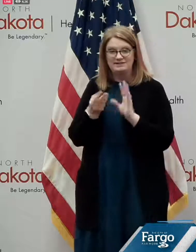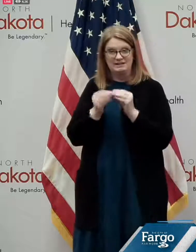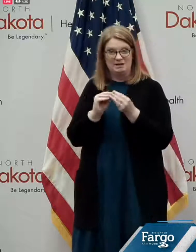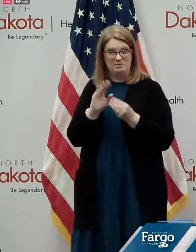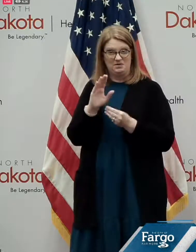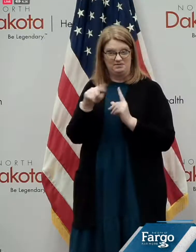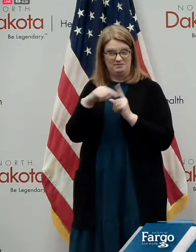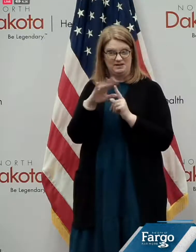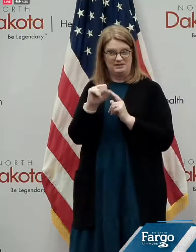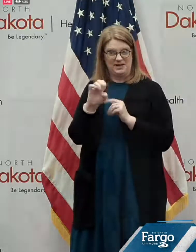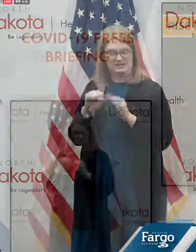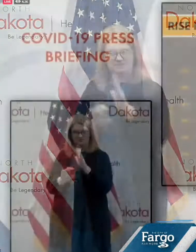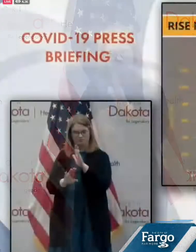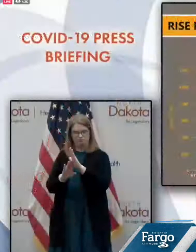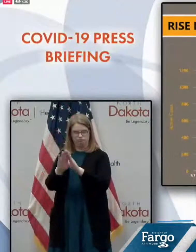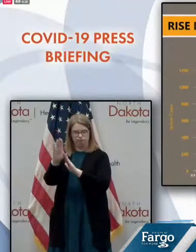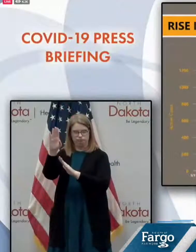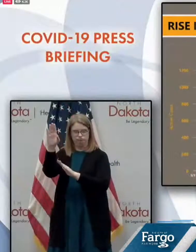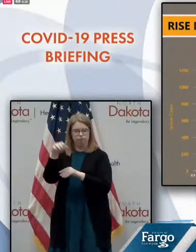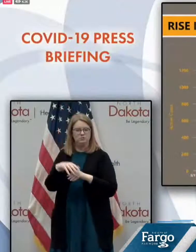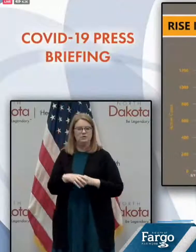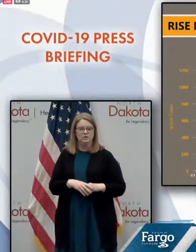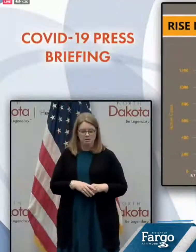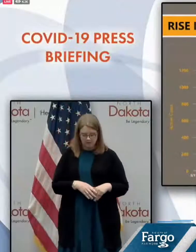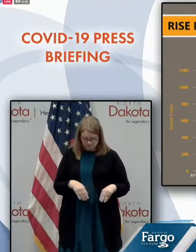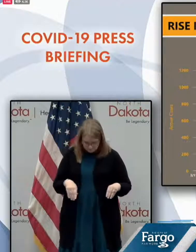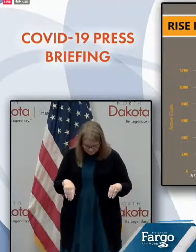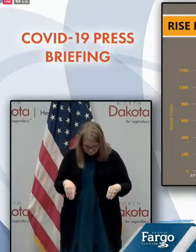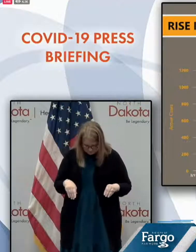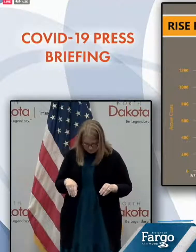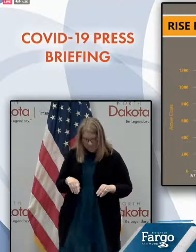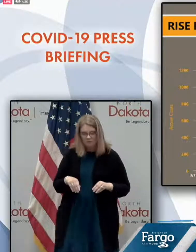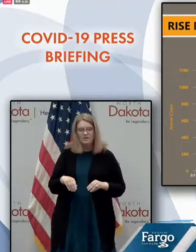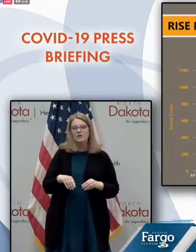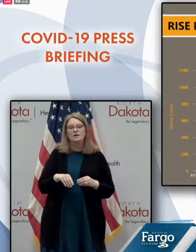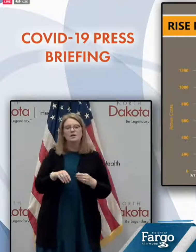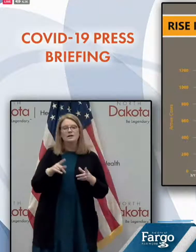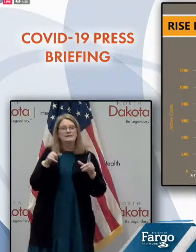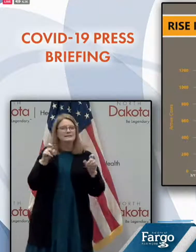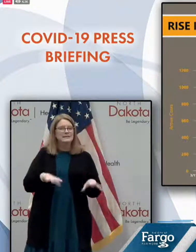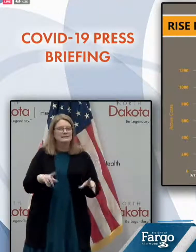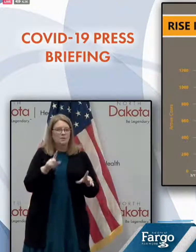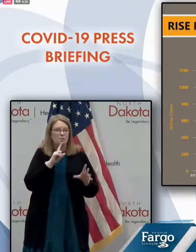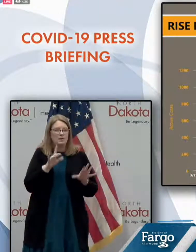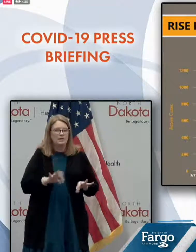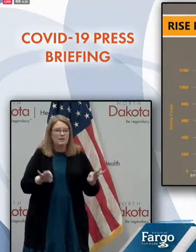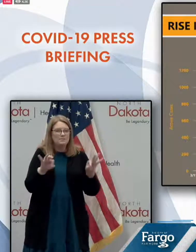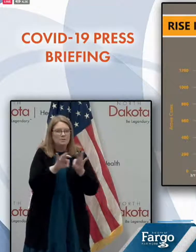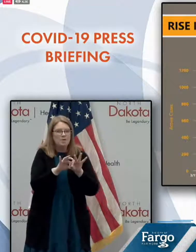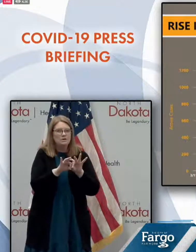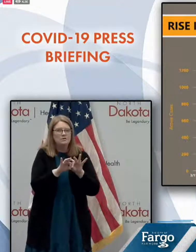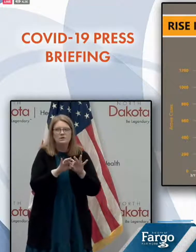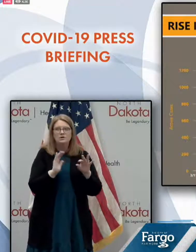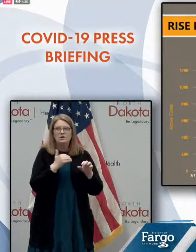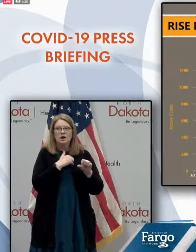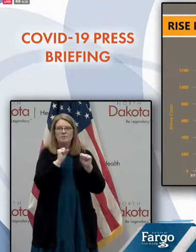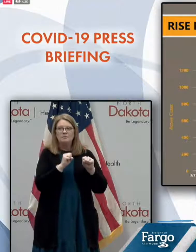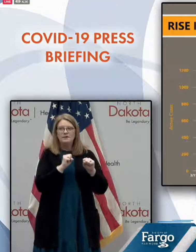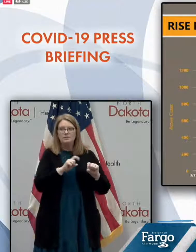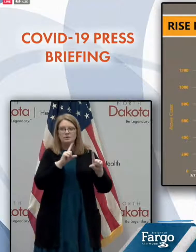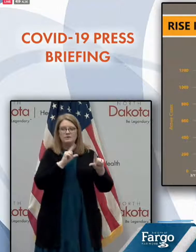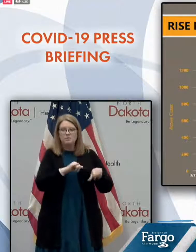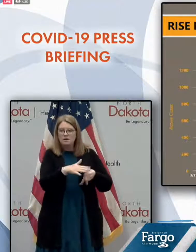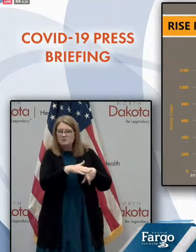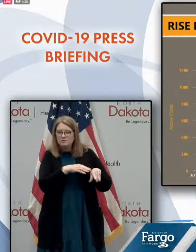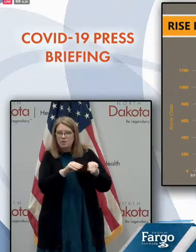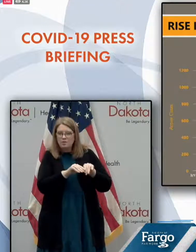rise in testing and active cases, we've said all along that testing is critically important to our ability to respond and slow the